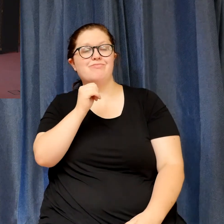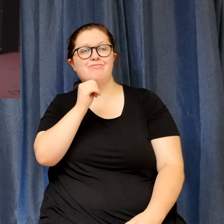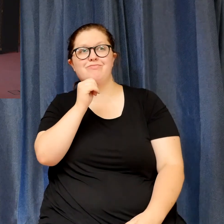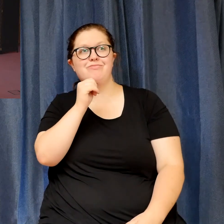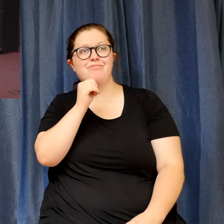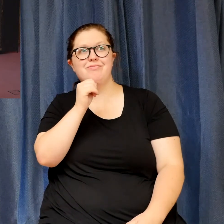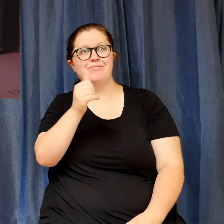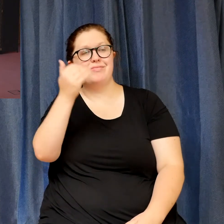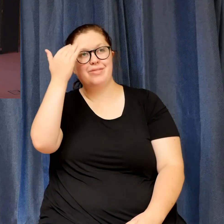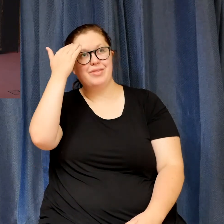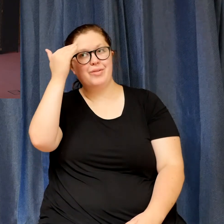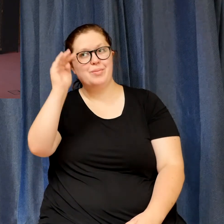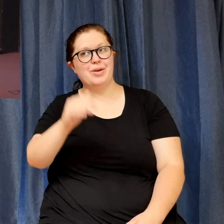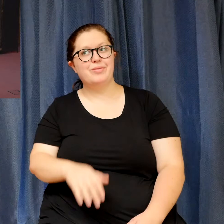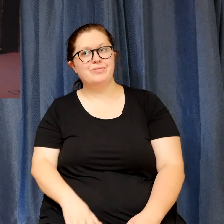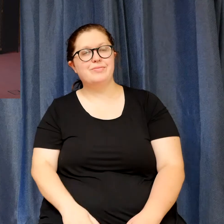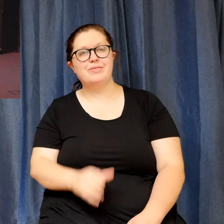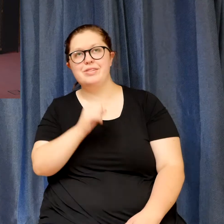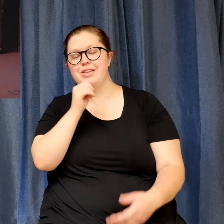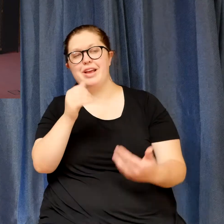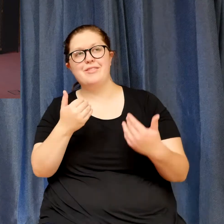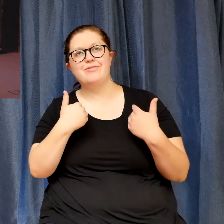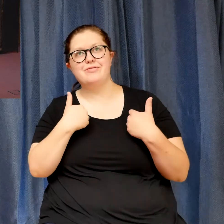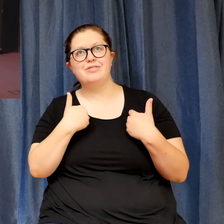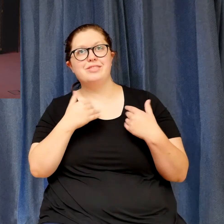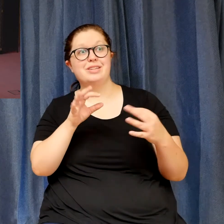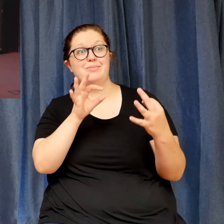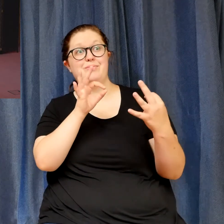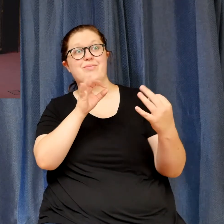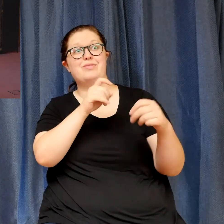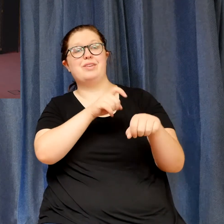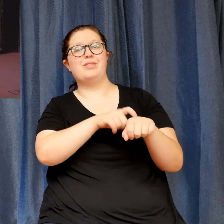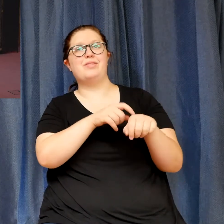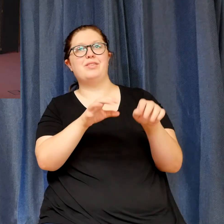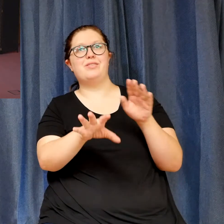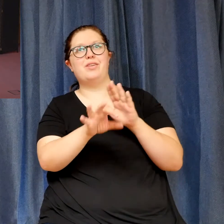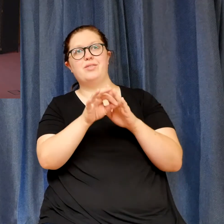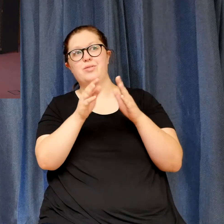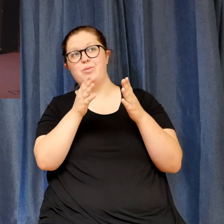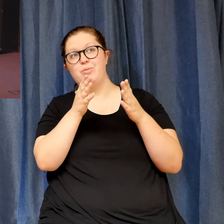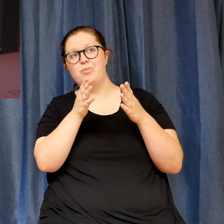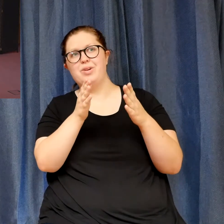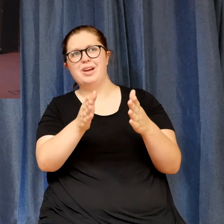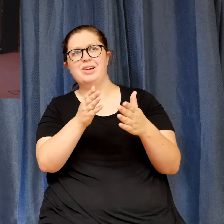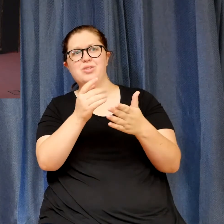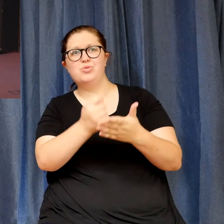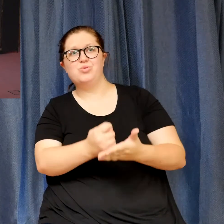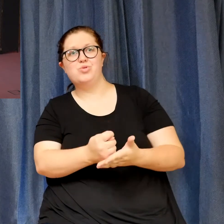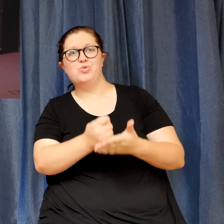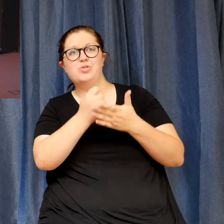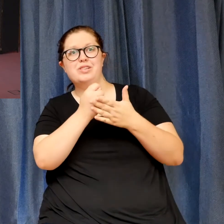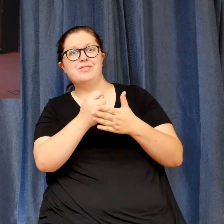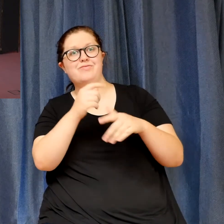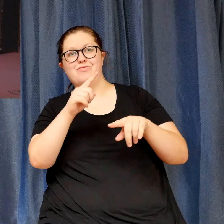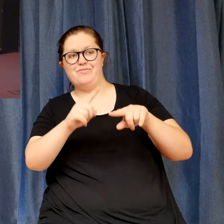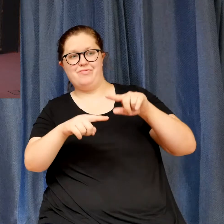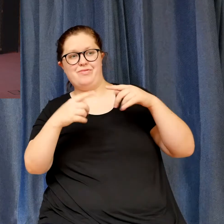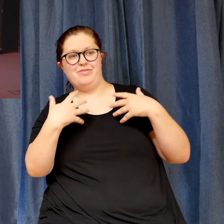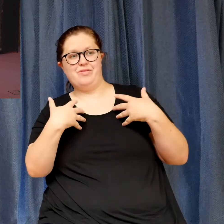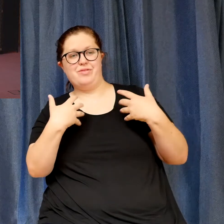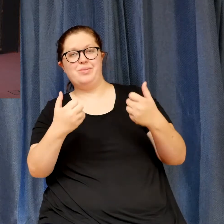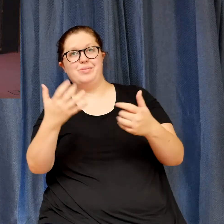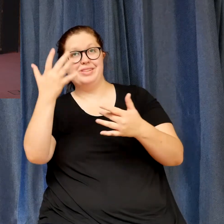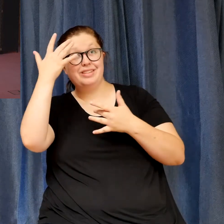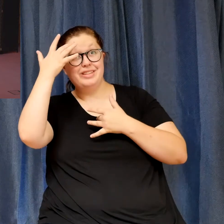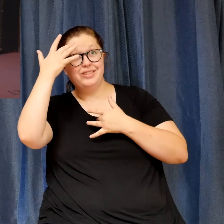have perfect timing, that they actually found a way to treat this incurable disease.